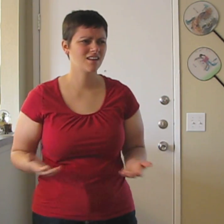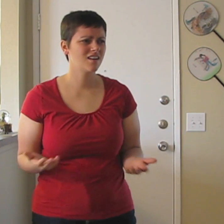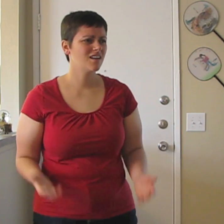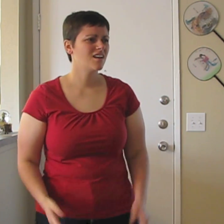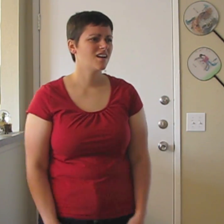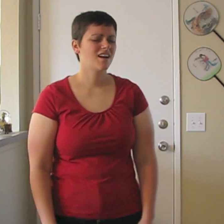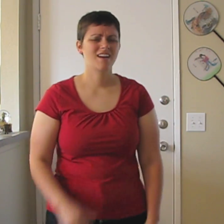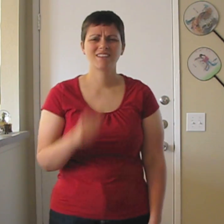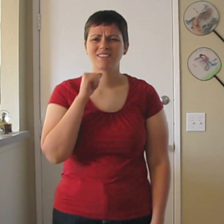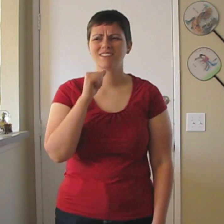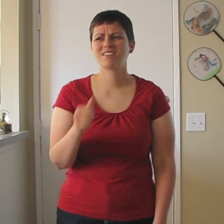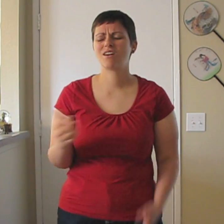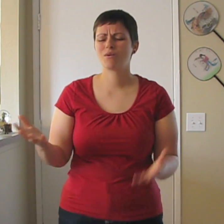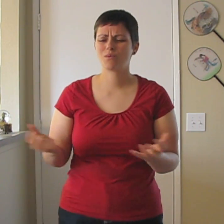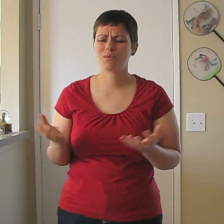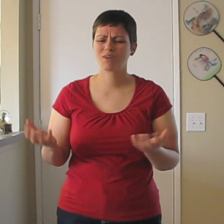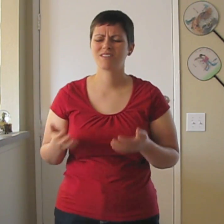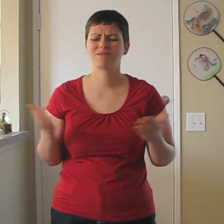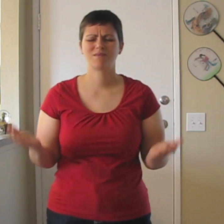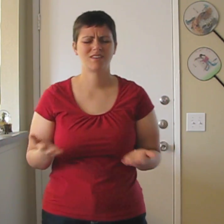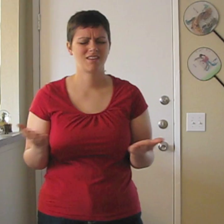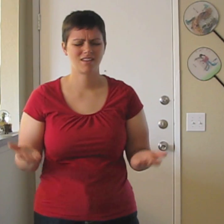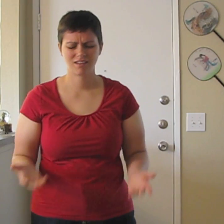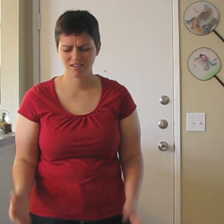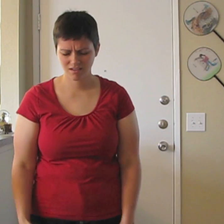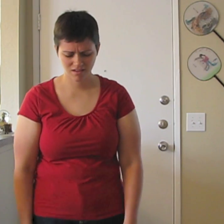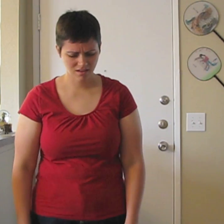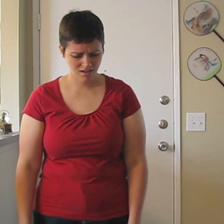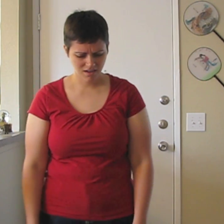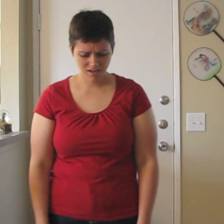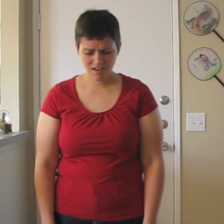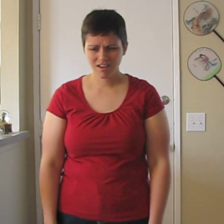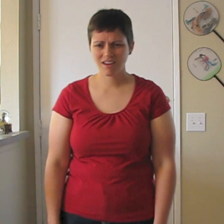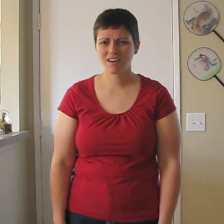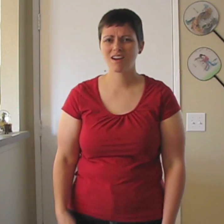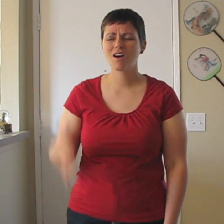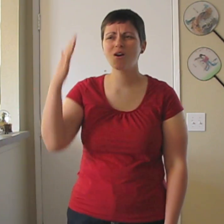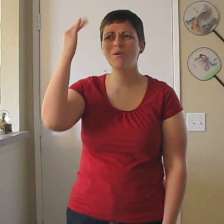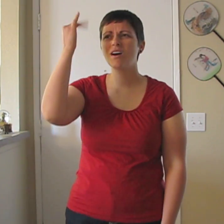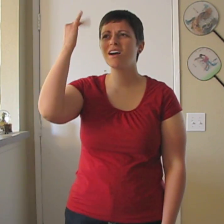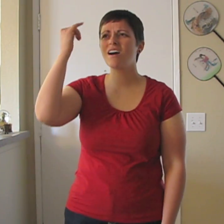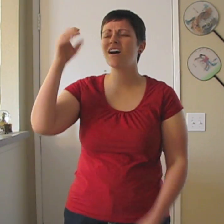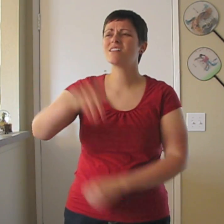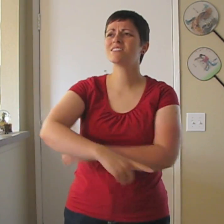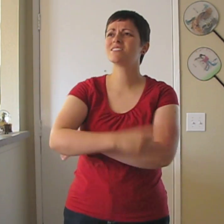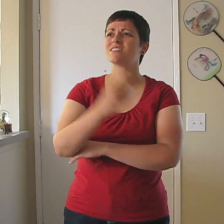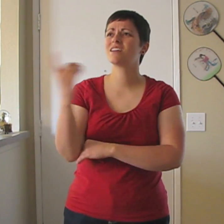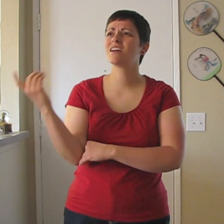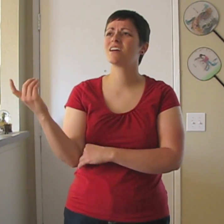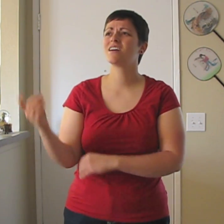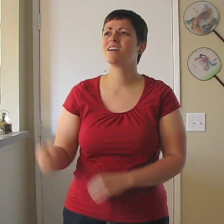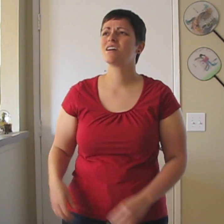to play in this drama, a part I did not wish to play. Why upon